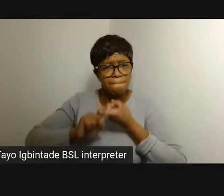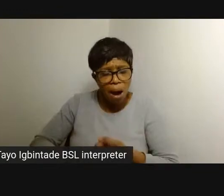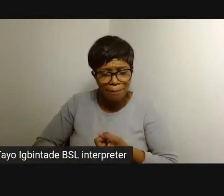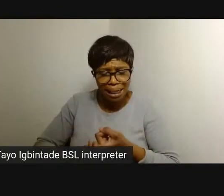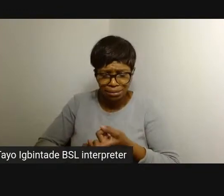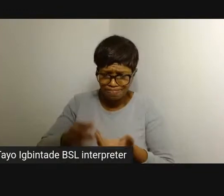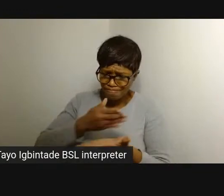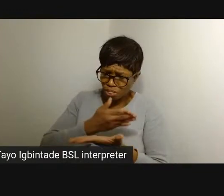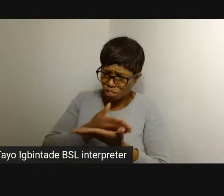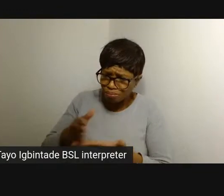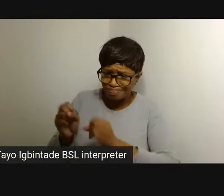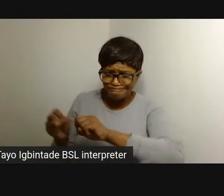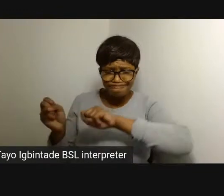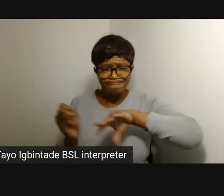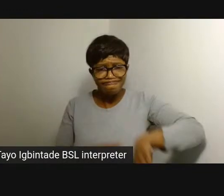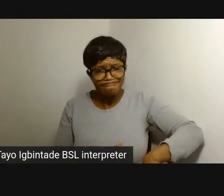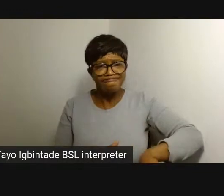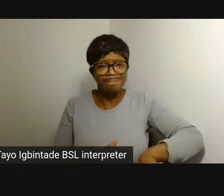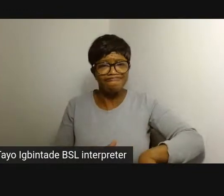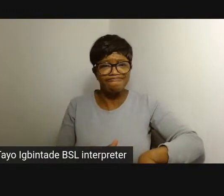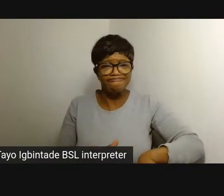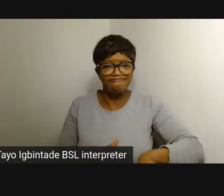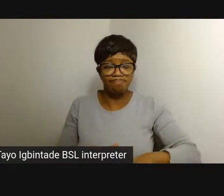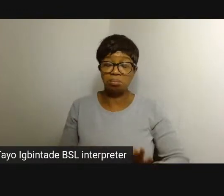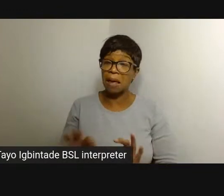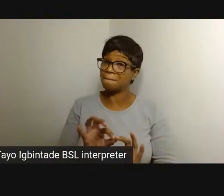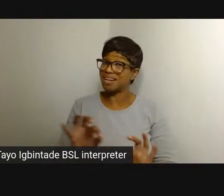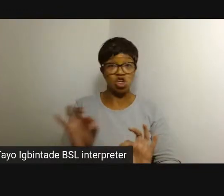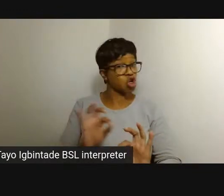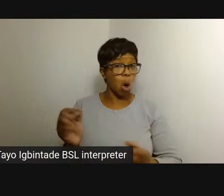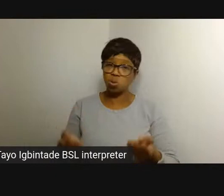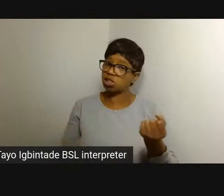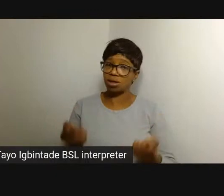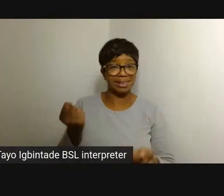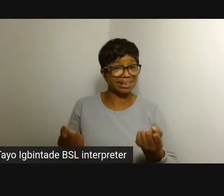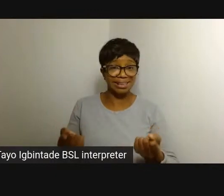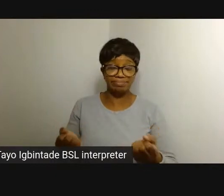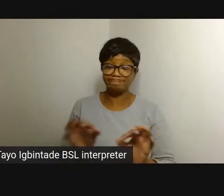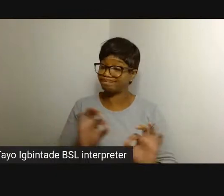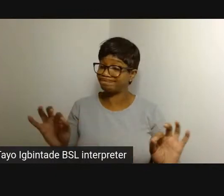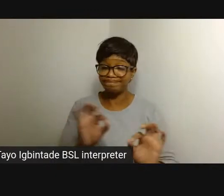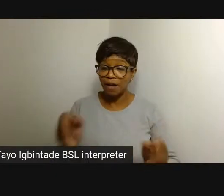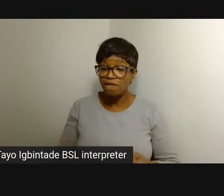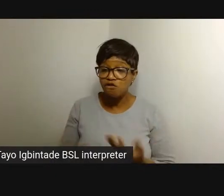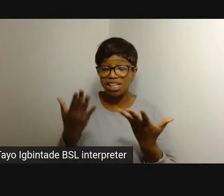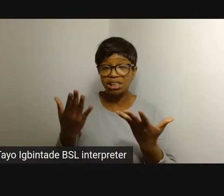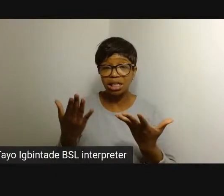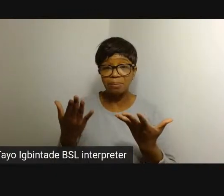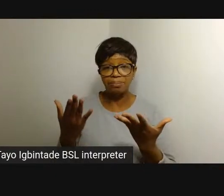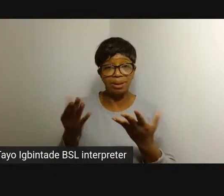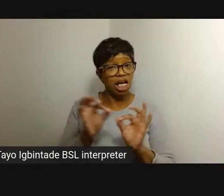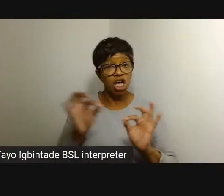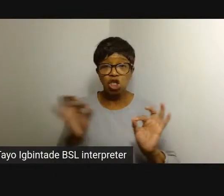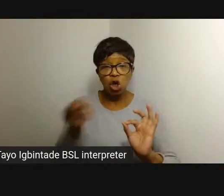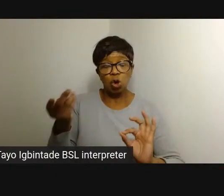abandoned, close quotes, there will be no justice, no freedom, and no human